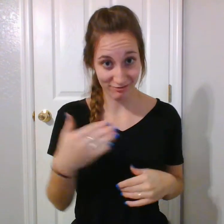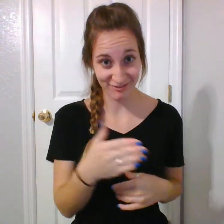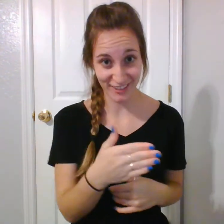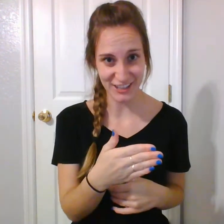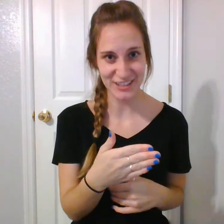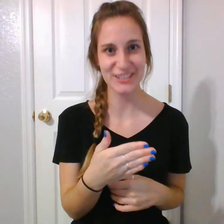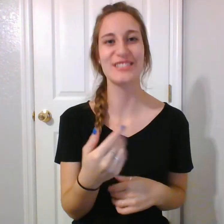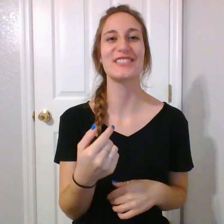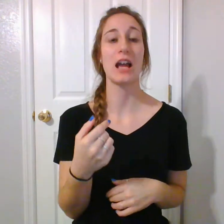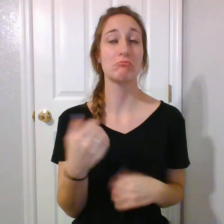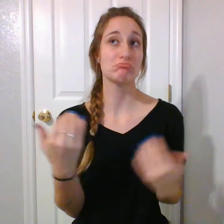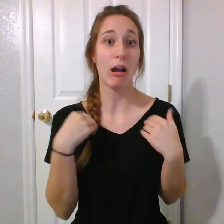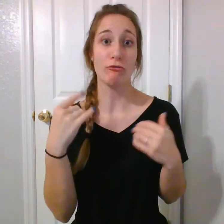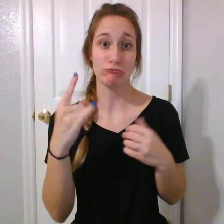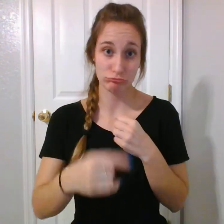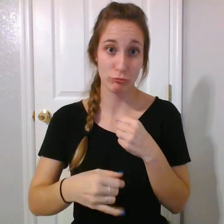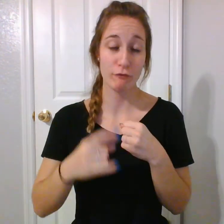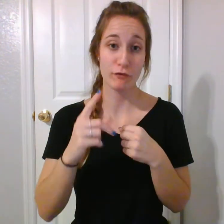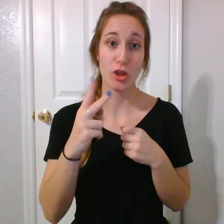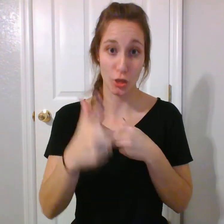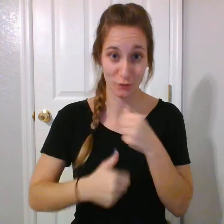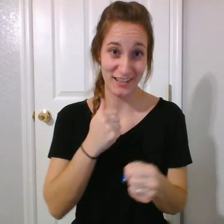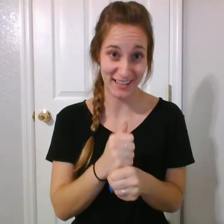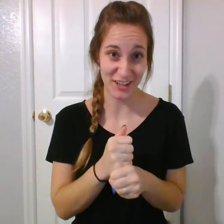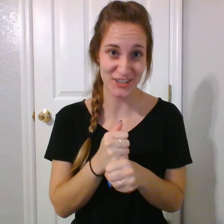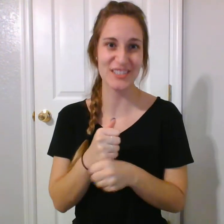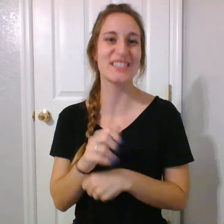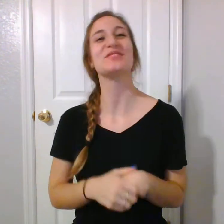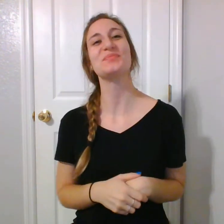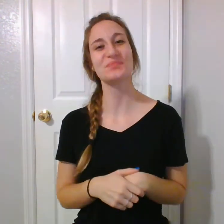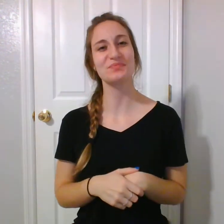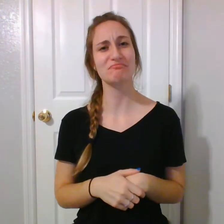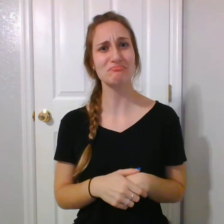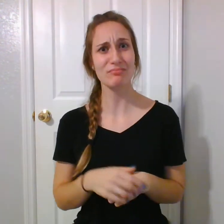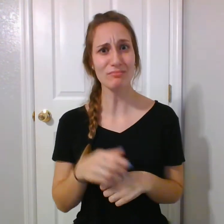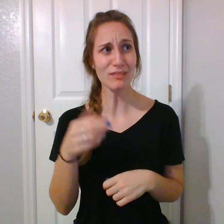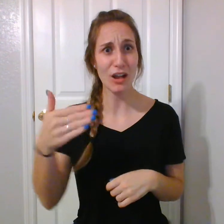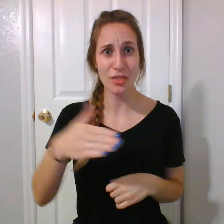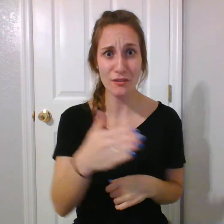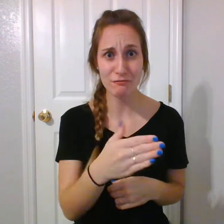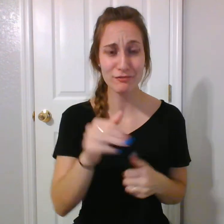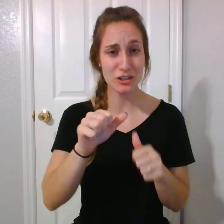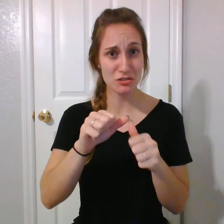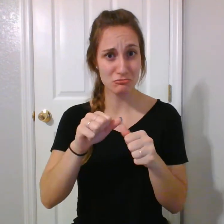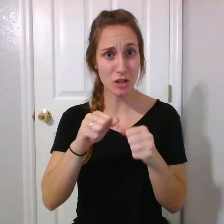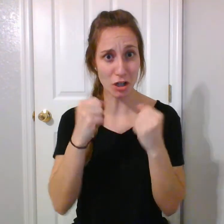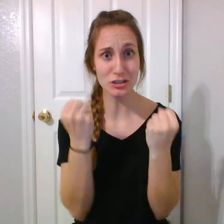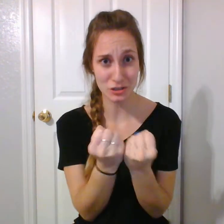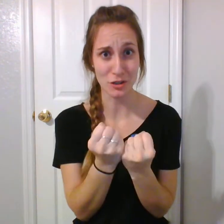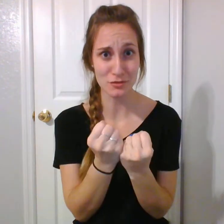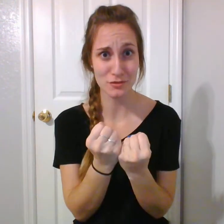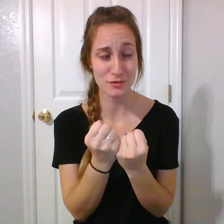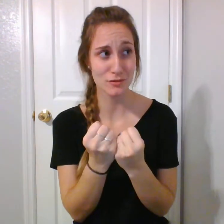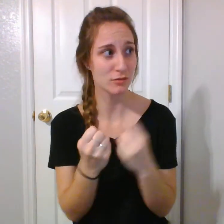fish. But now I'm quite attached to them and they're so social. Like they'll come up and just like hang out and stare and watch you. Where like most fish I feel like